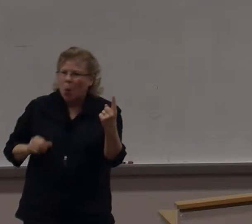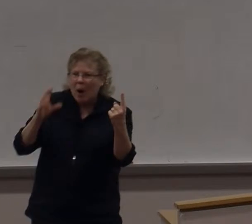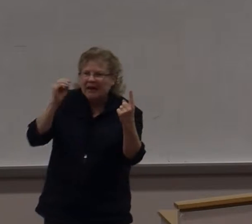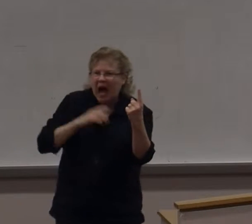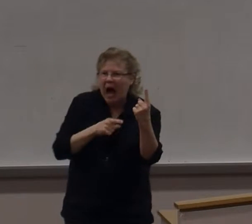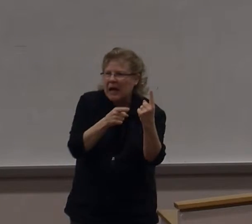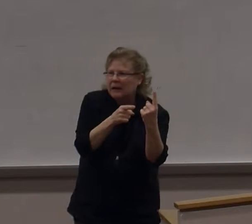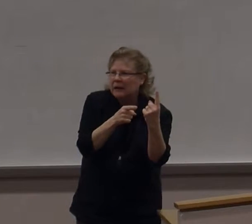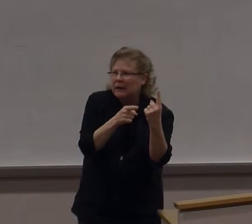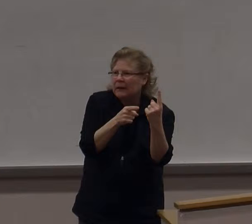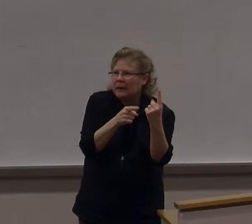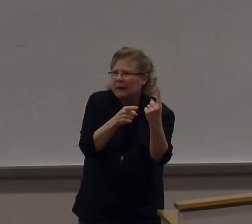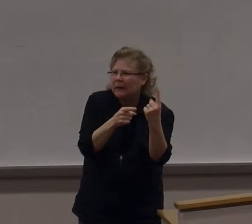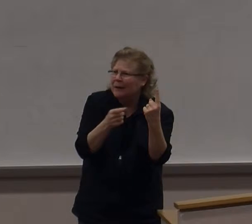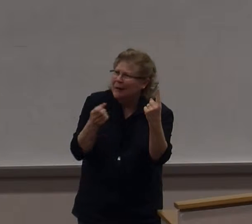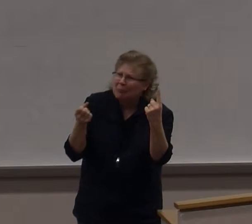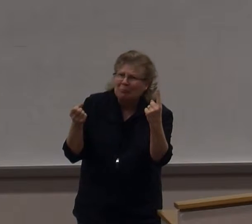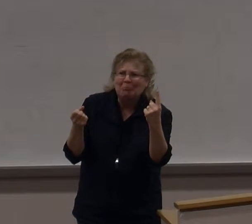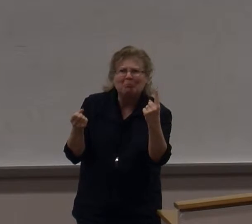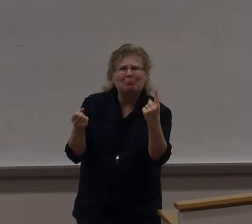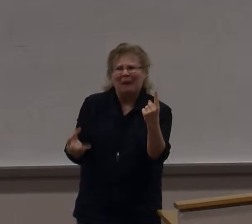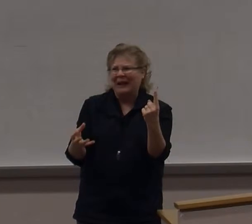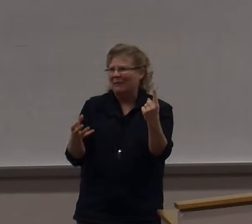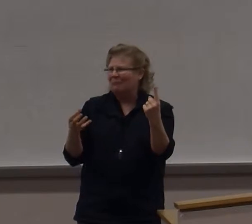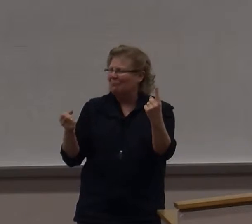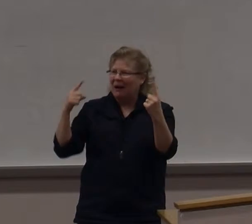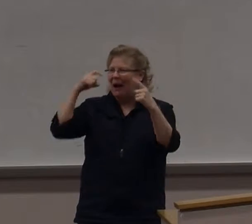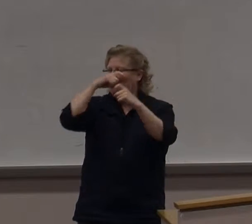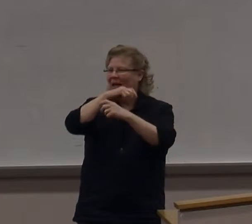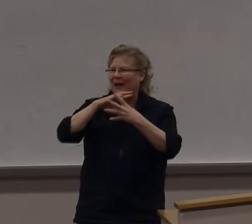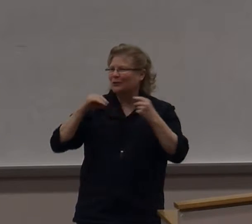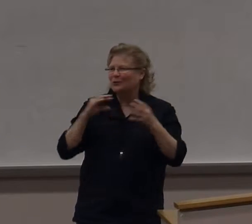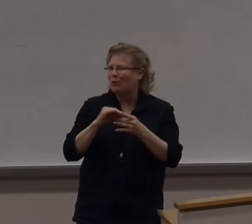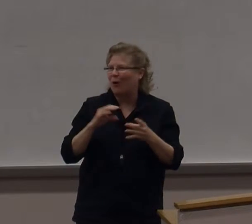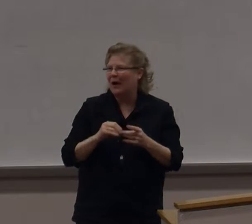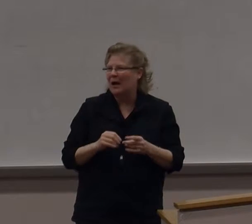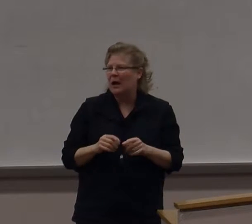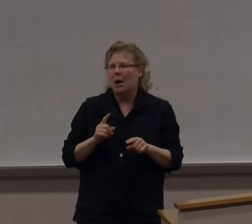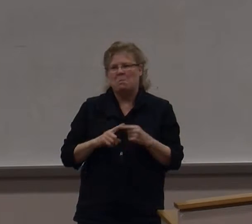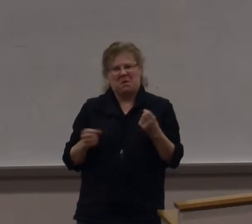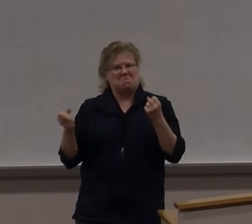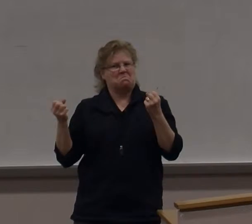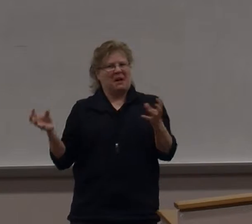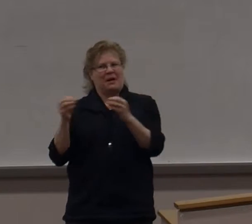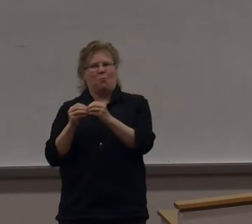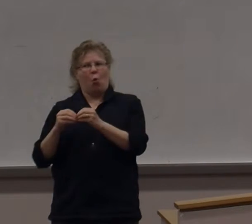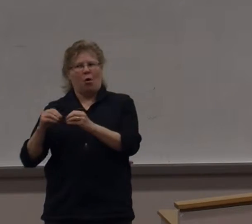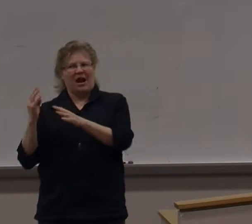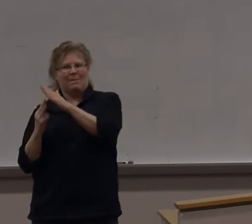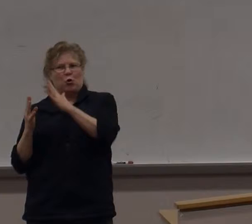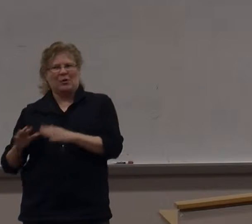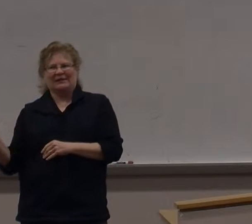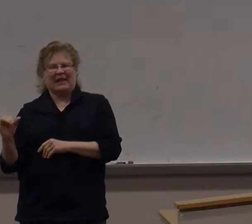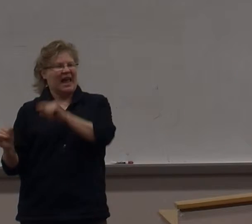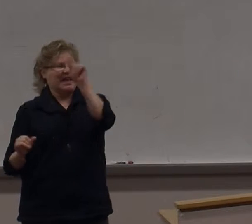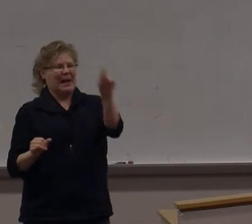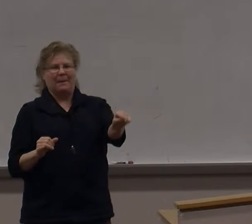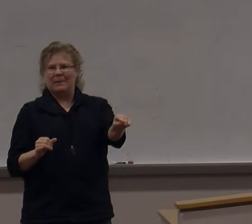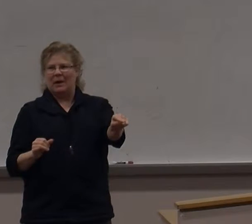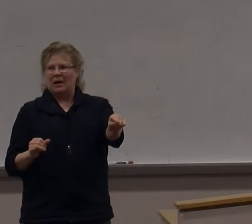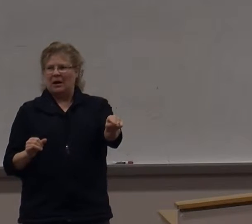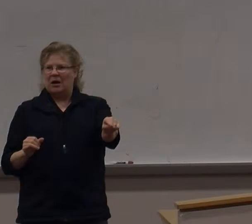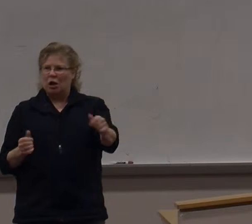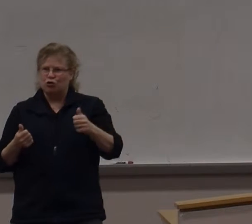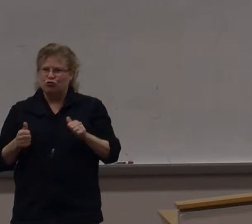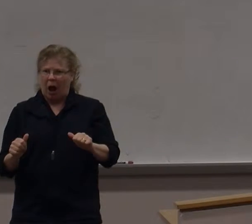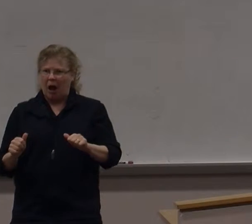narratives as there are immigrants in this country, each moving forward, pushing and searching, conniving in an effort to